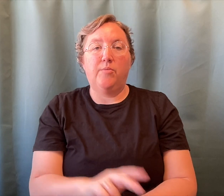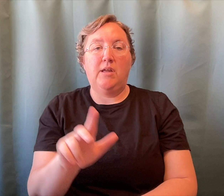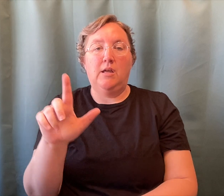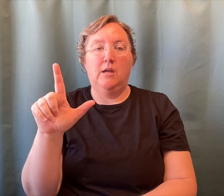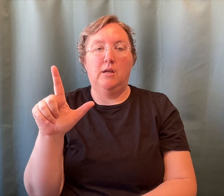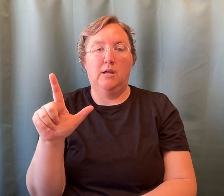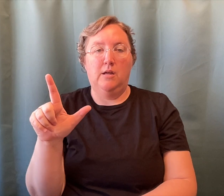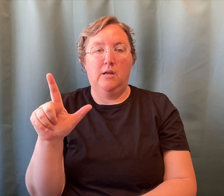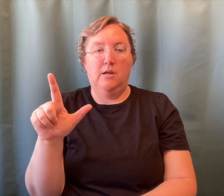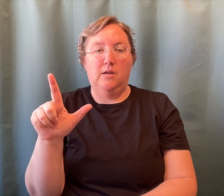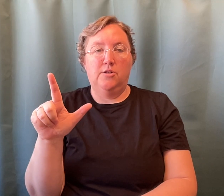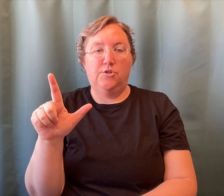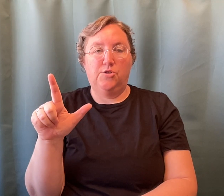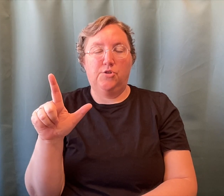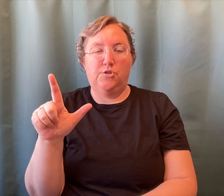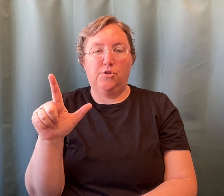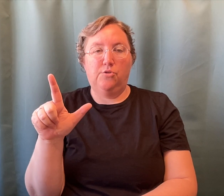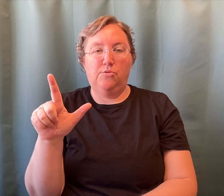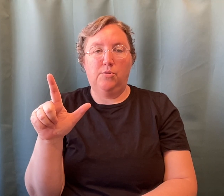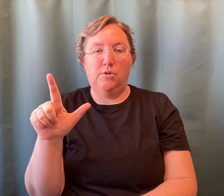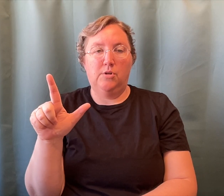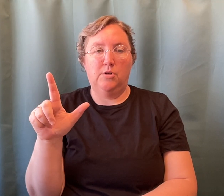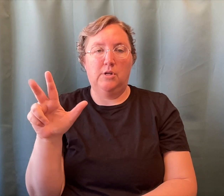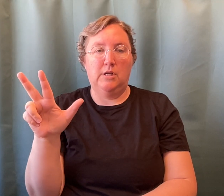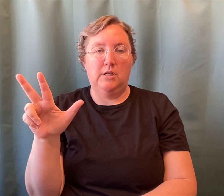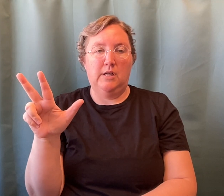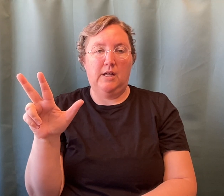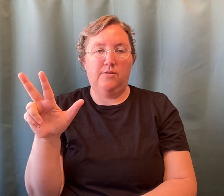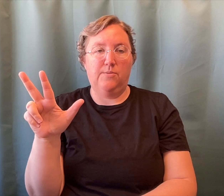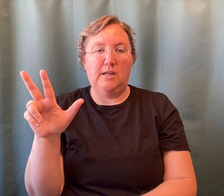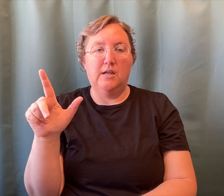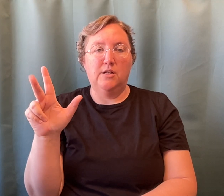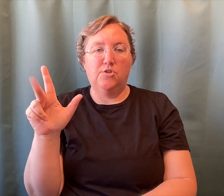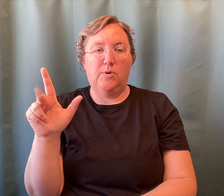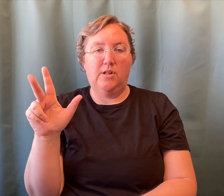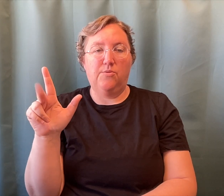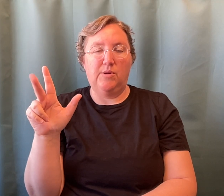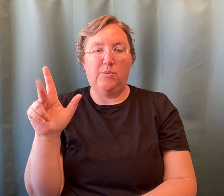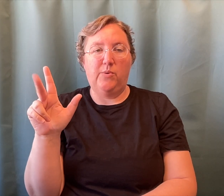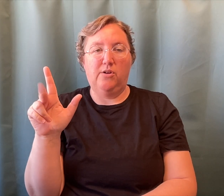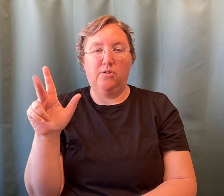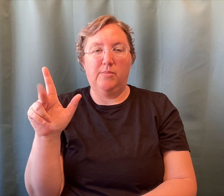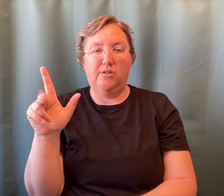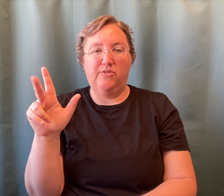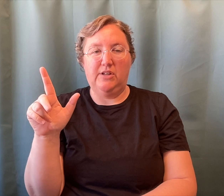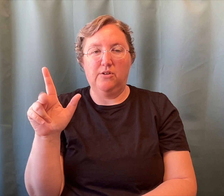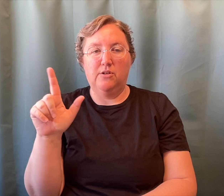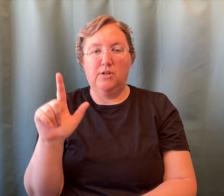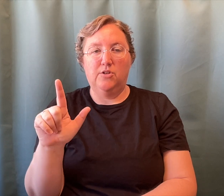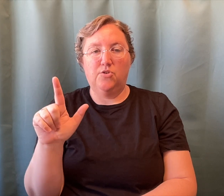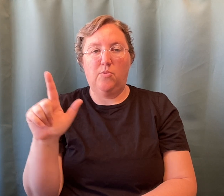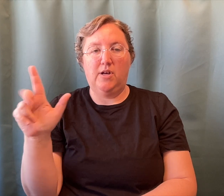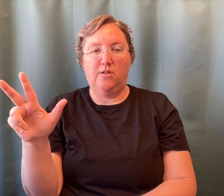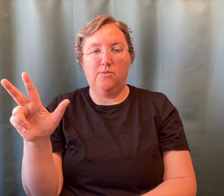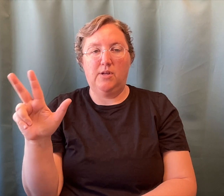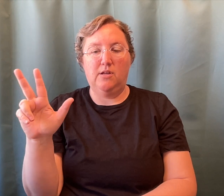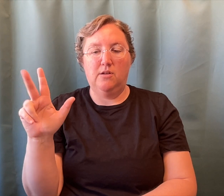23, 2, and 3. 23. We wiggle our middle finger. 23